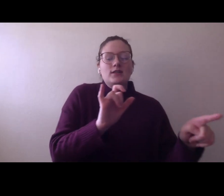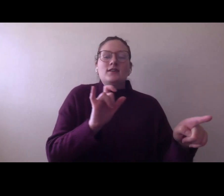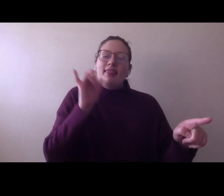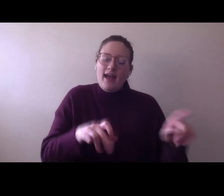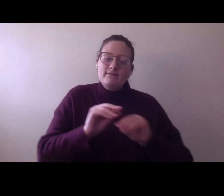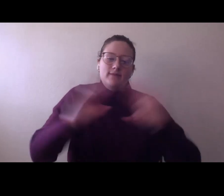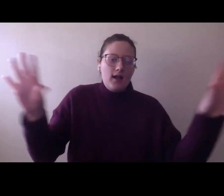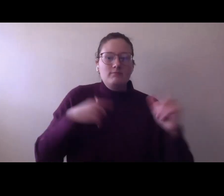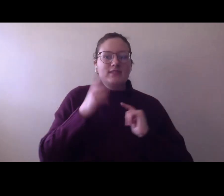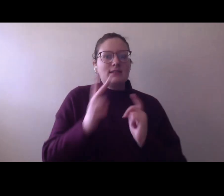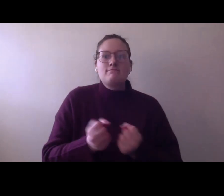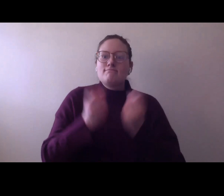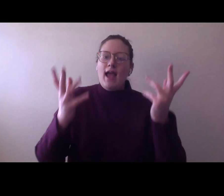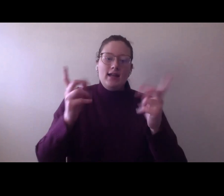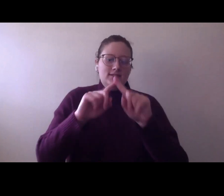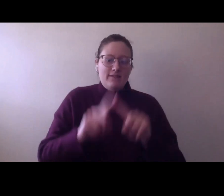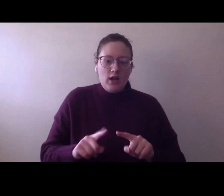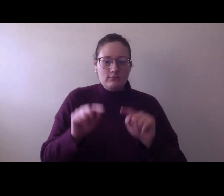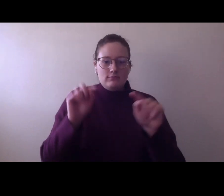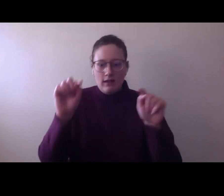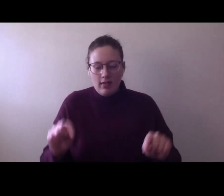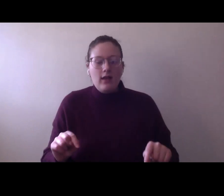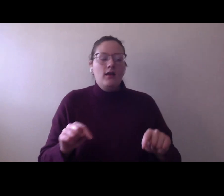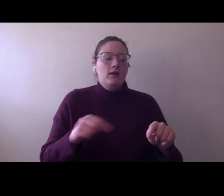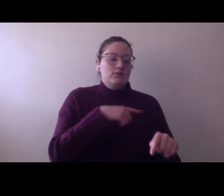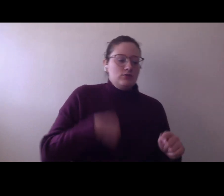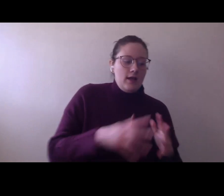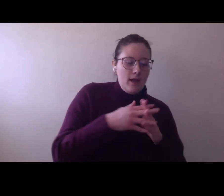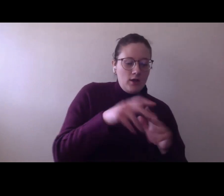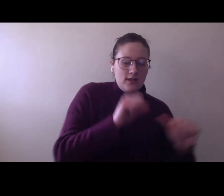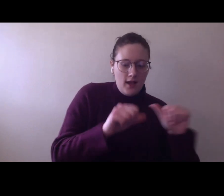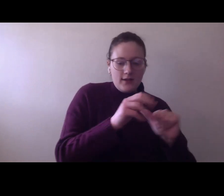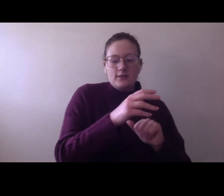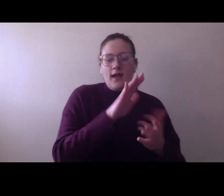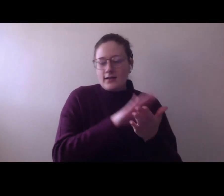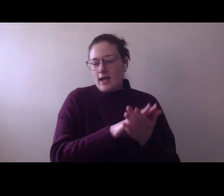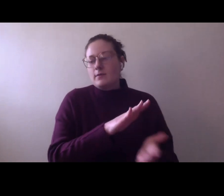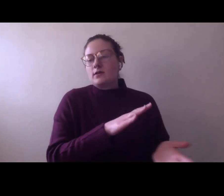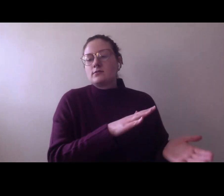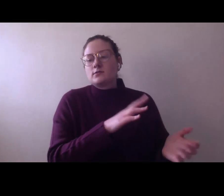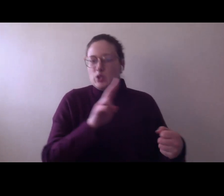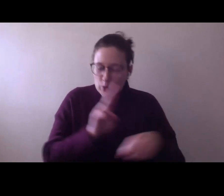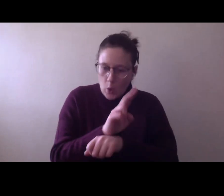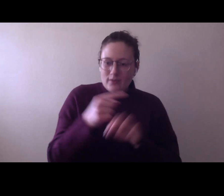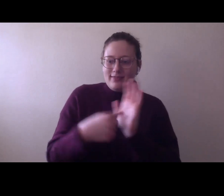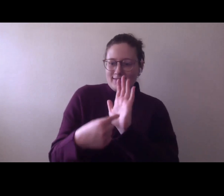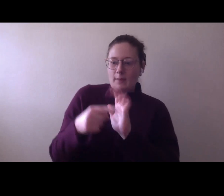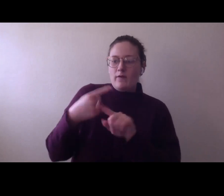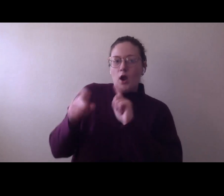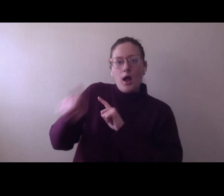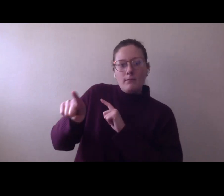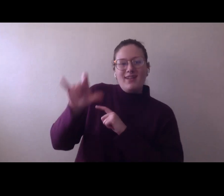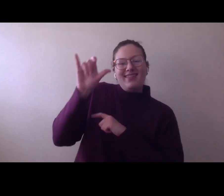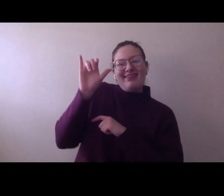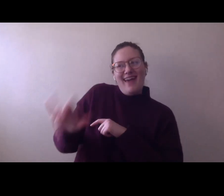clear. I see that many places where Chinese American scientists, academics use the example of a Jewish American fight